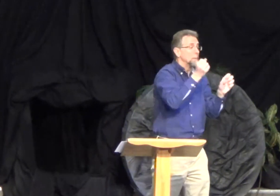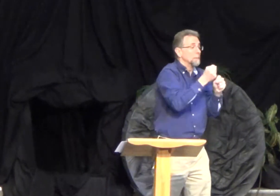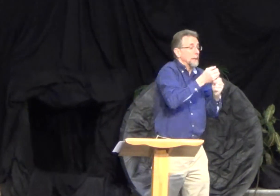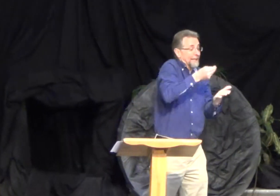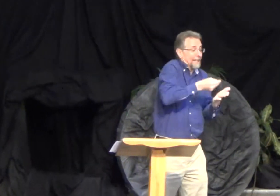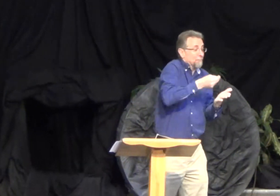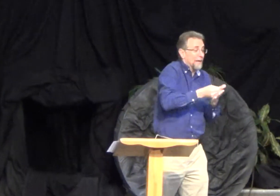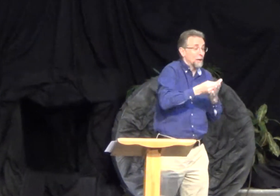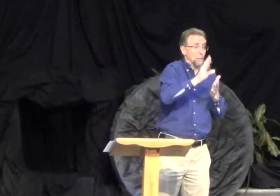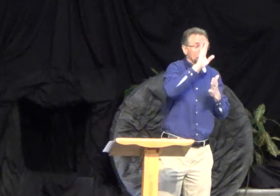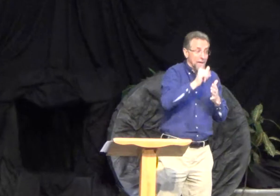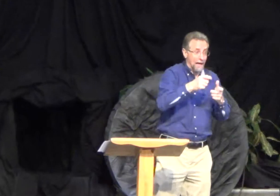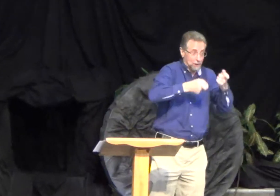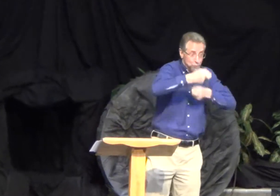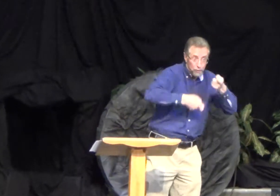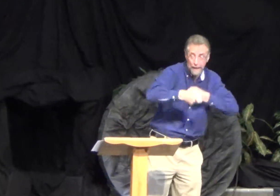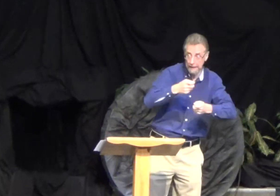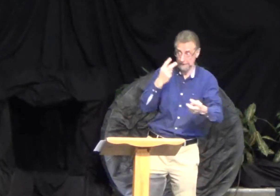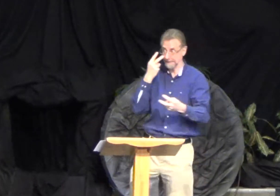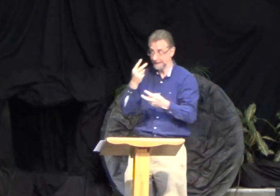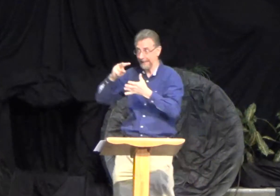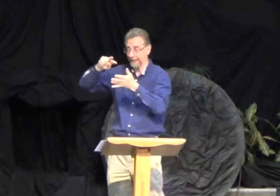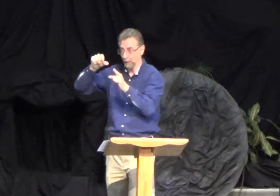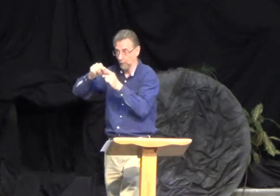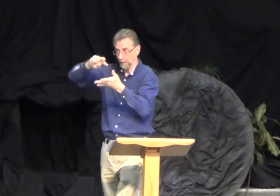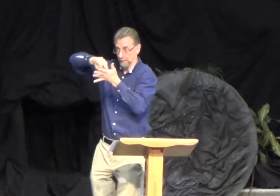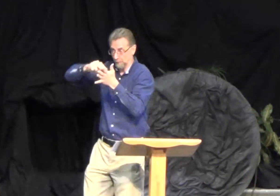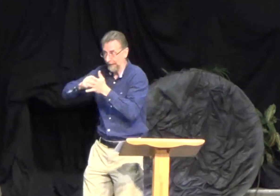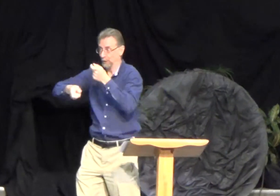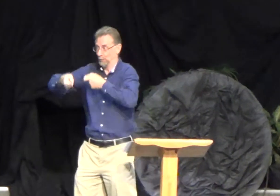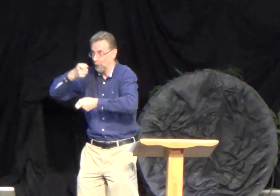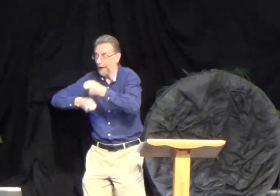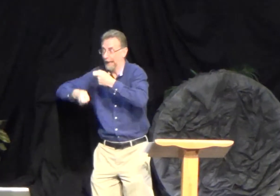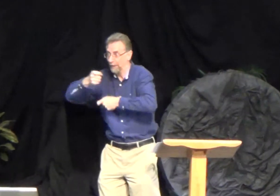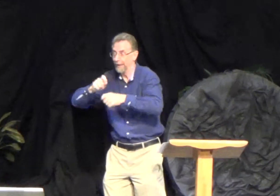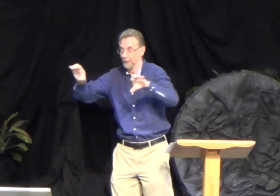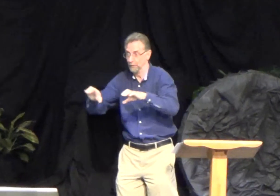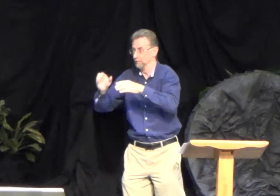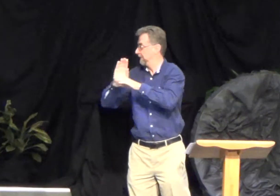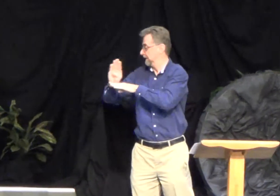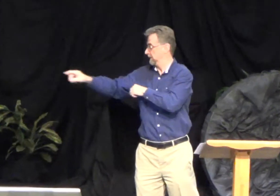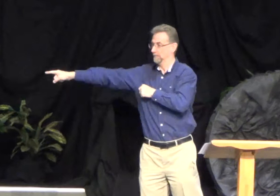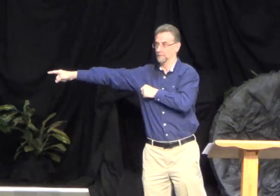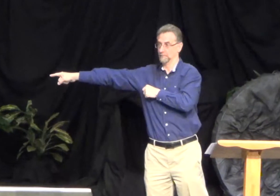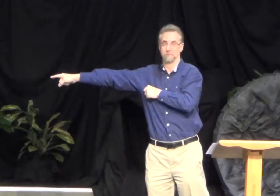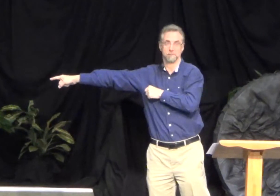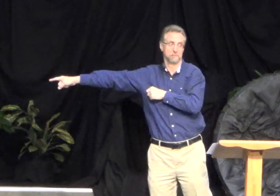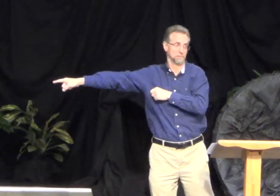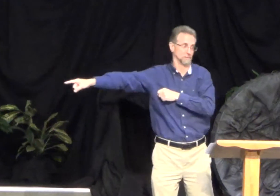Wanted to know how much they had made in their business, and wanted to see what they had done, if they had done